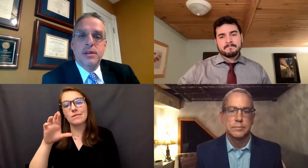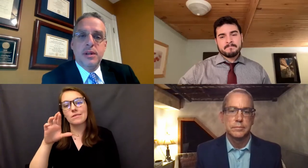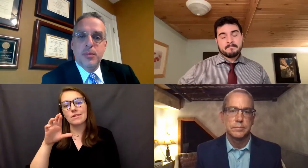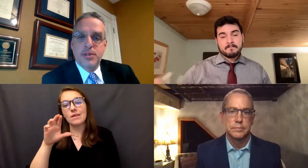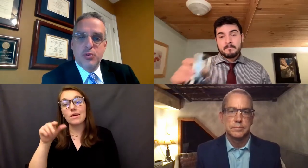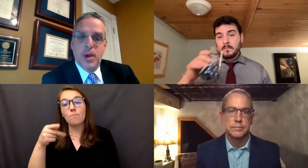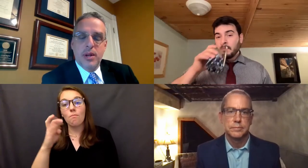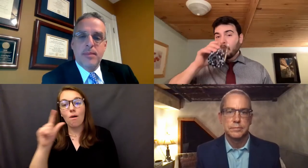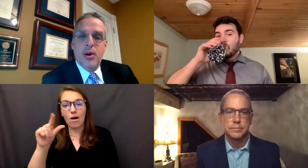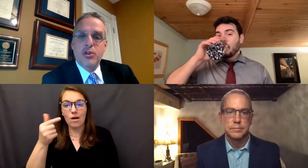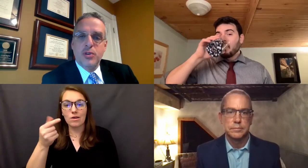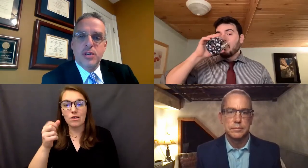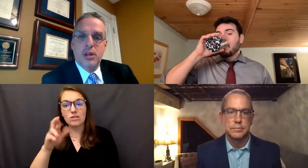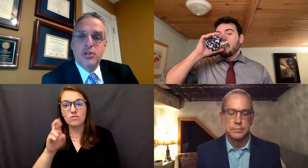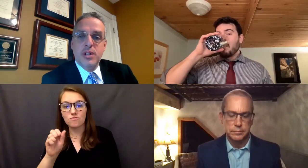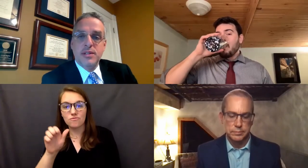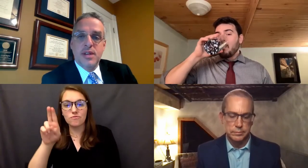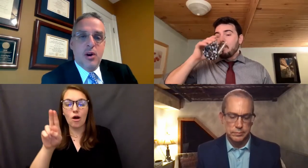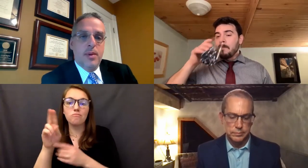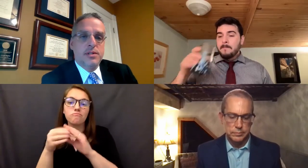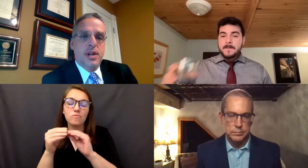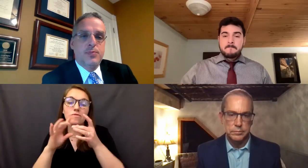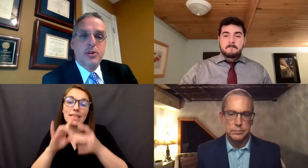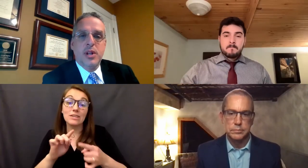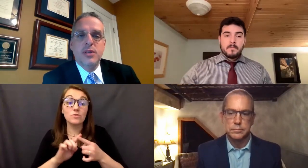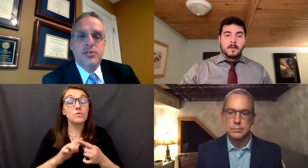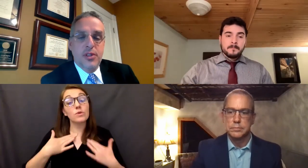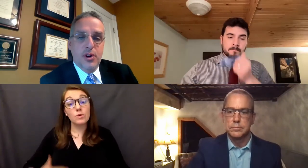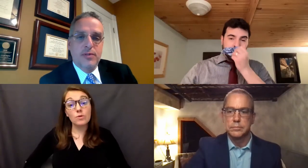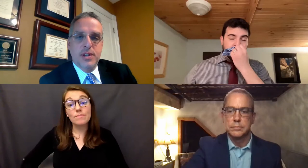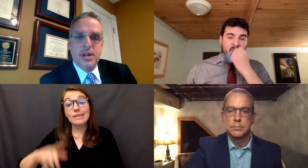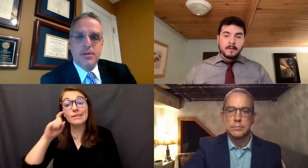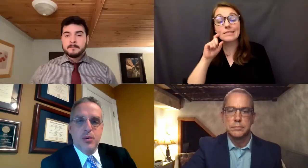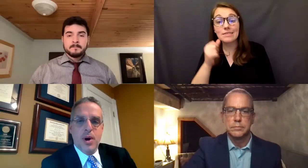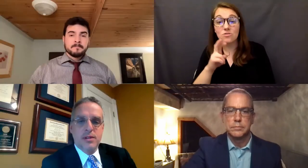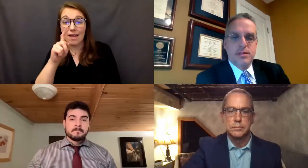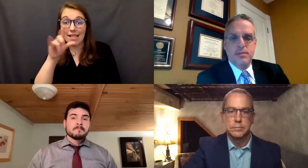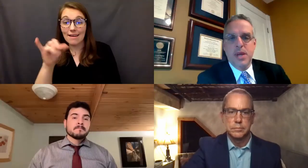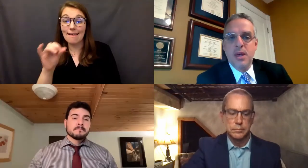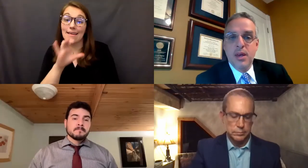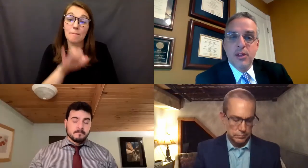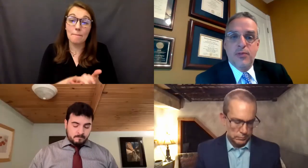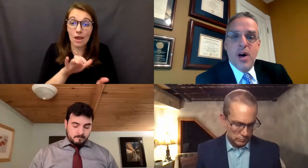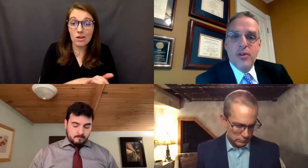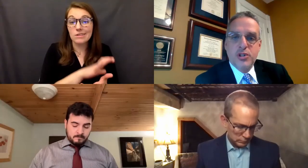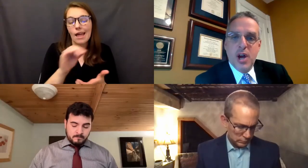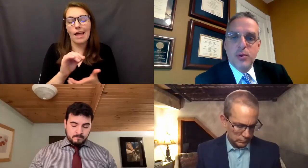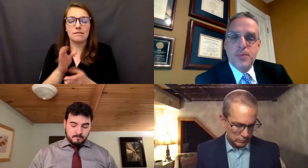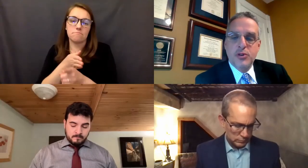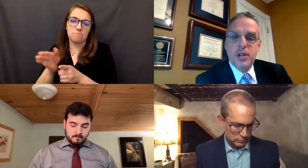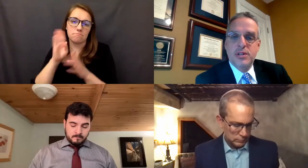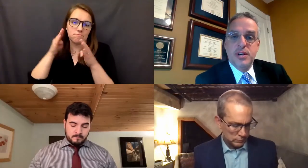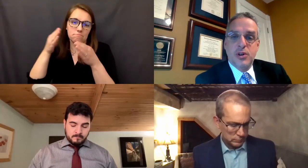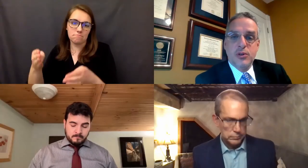on human sexuality and marriage, Christology, and sacraments, and specializes in the thought of St. Thomas Aquinas. The father of a